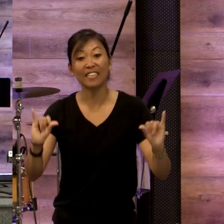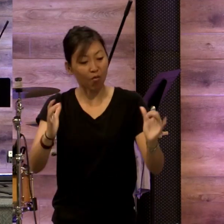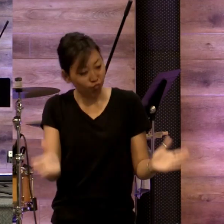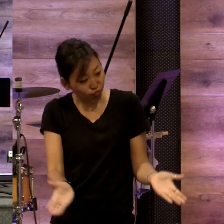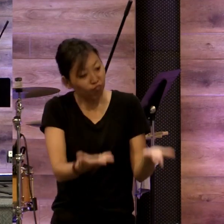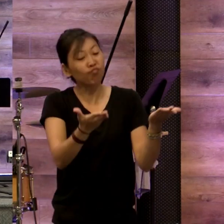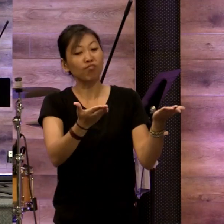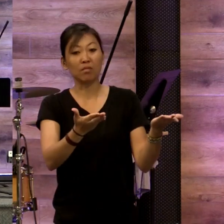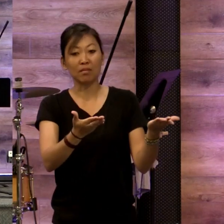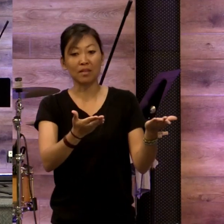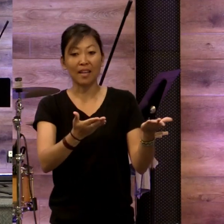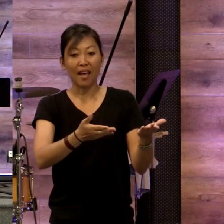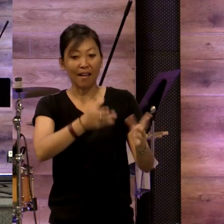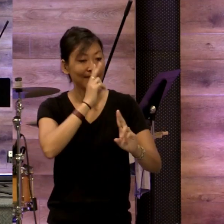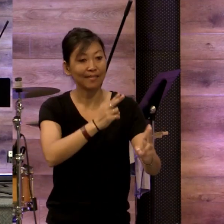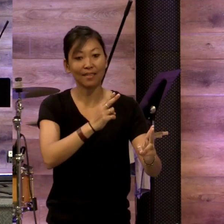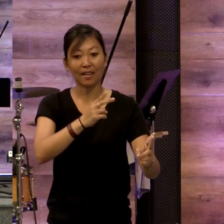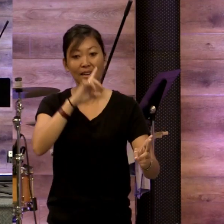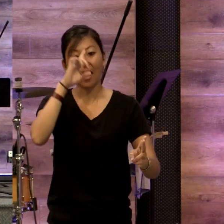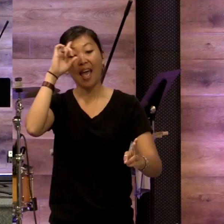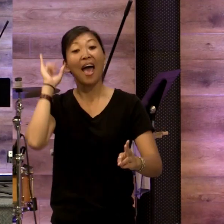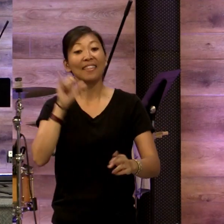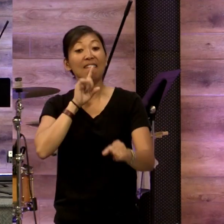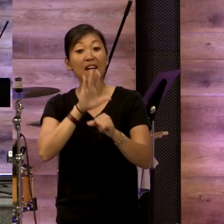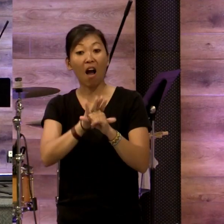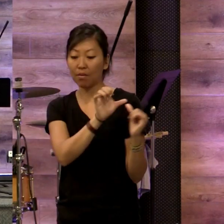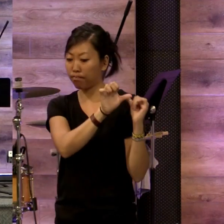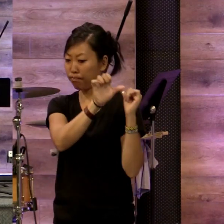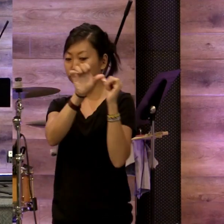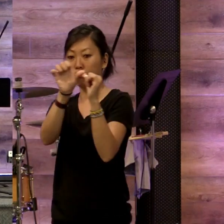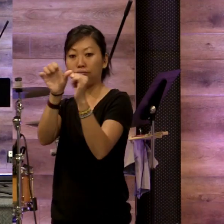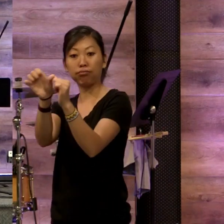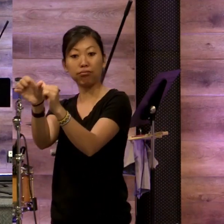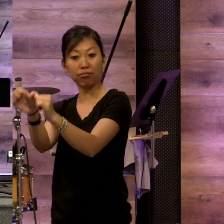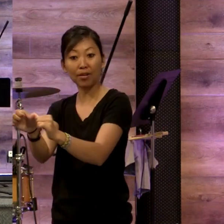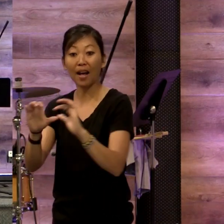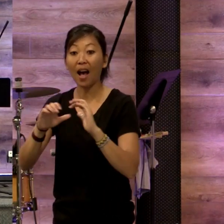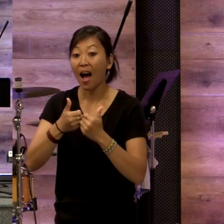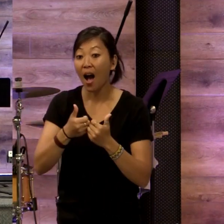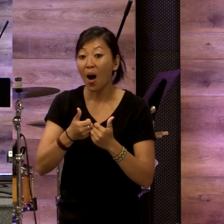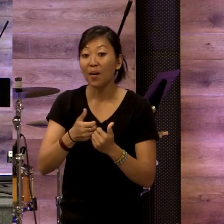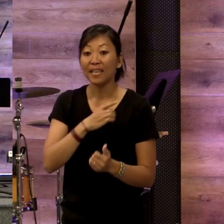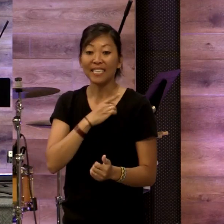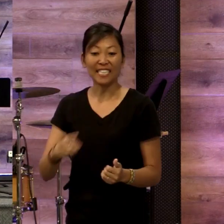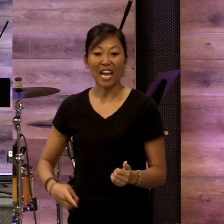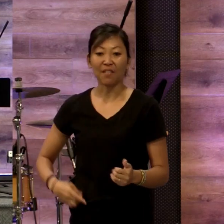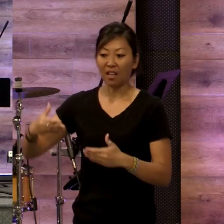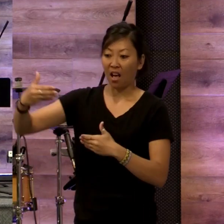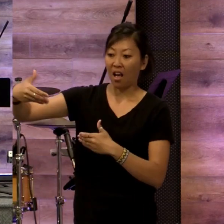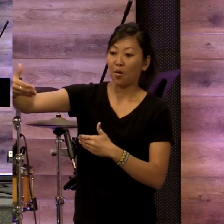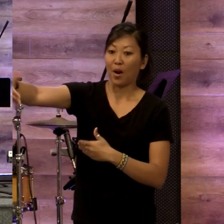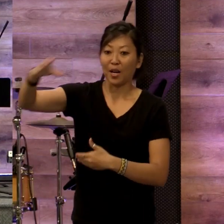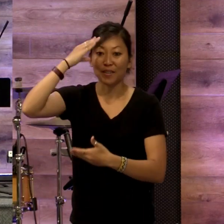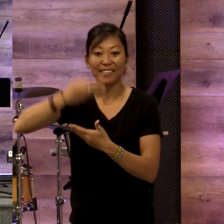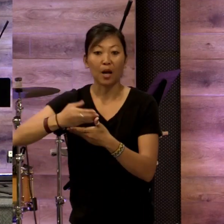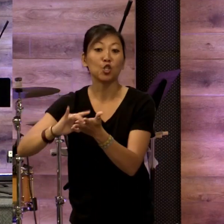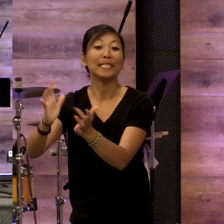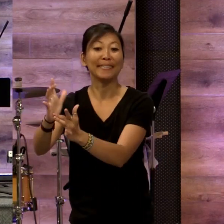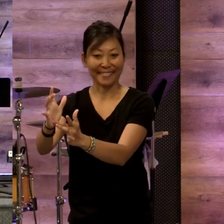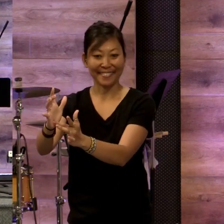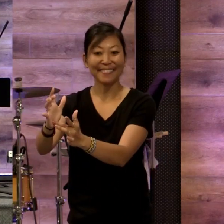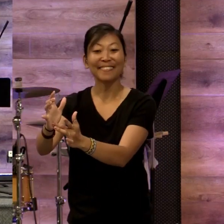him up. And then he fulfilled that covenant to David by raising up David's greater son, whose name is